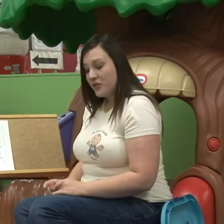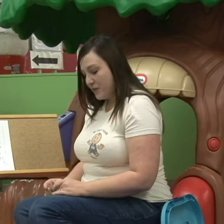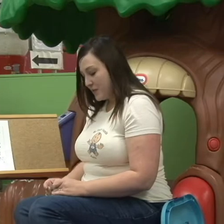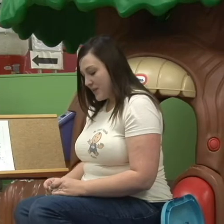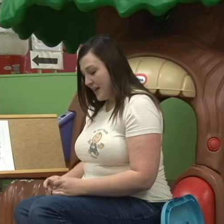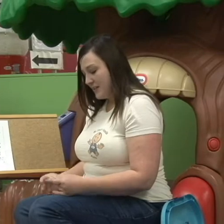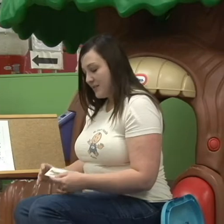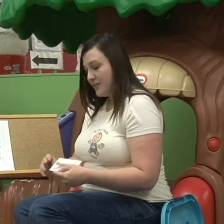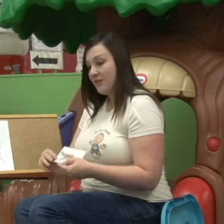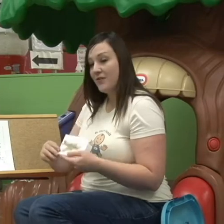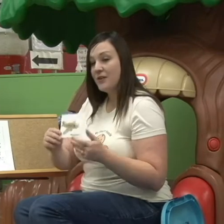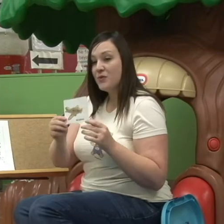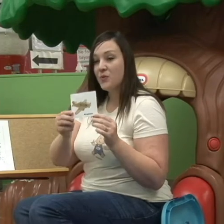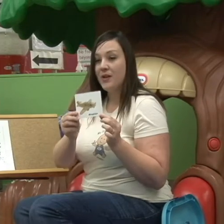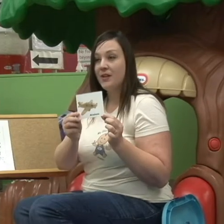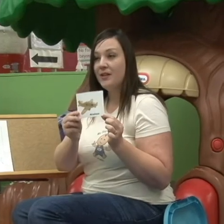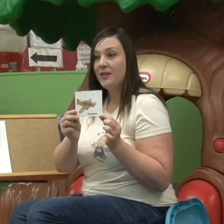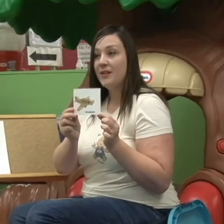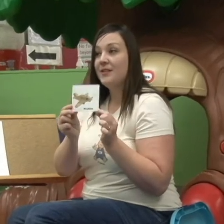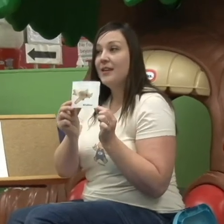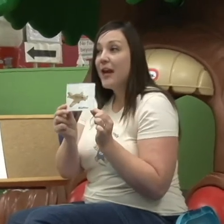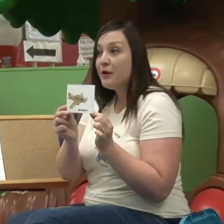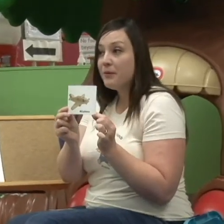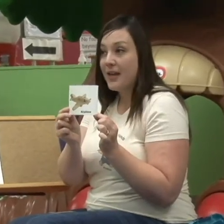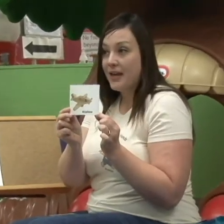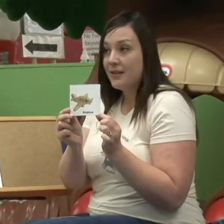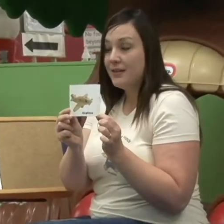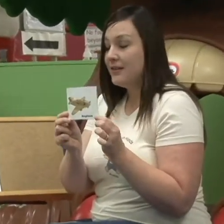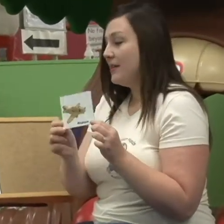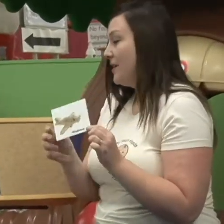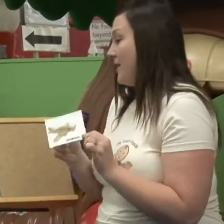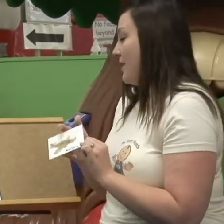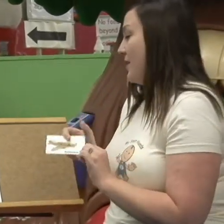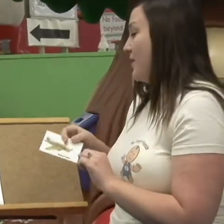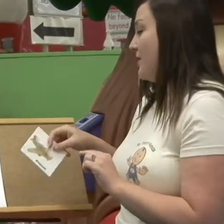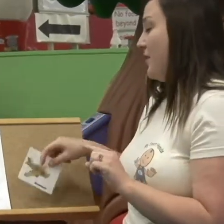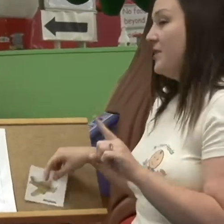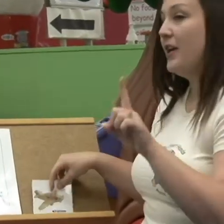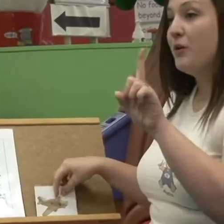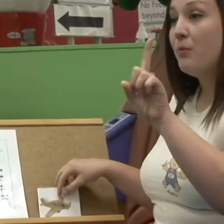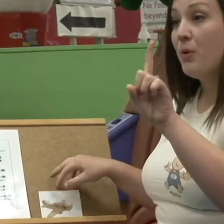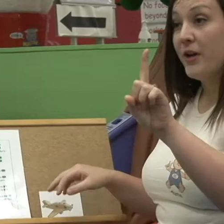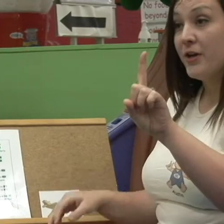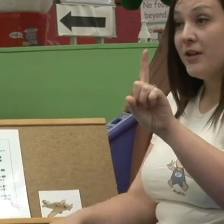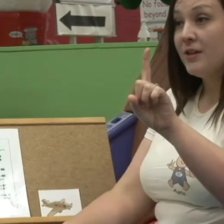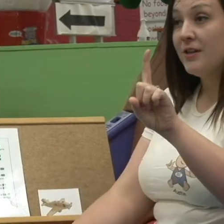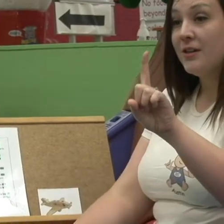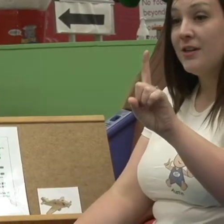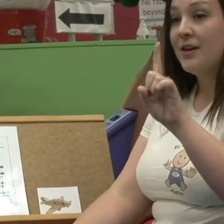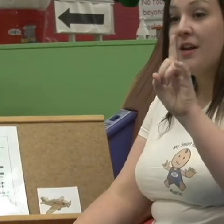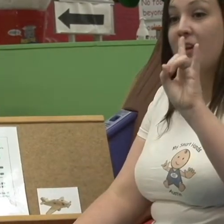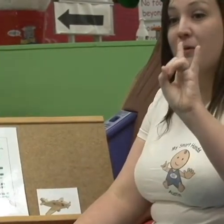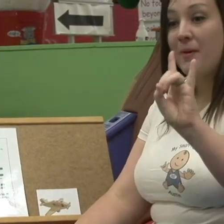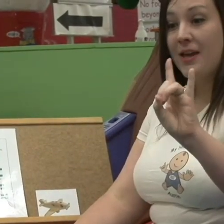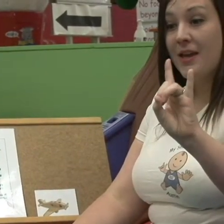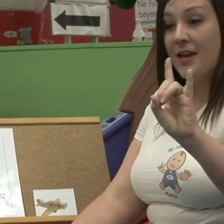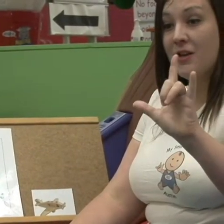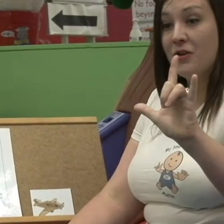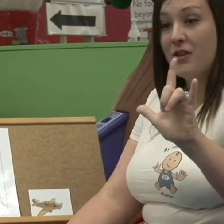a few signs. The first one is airplane. So you take your pointer, your pinky, and your thumb,